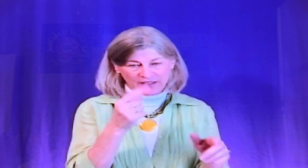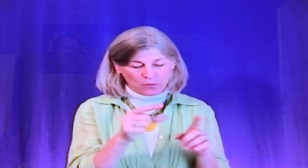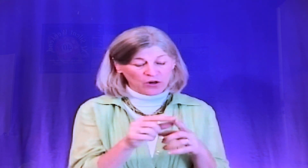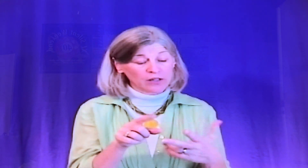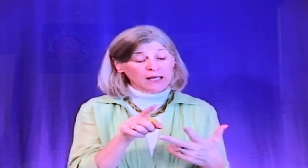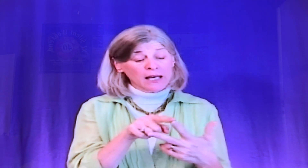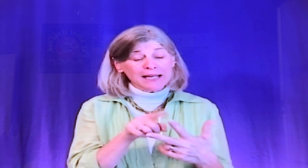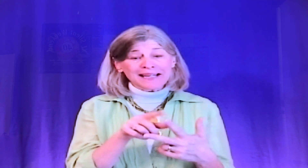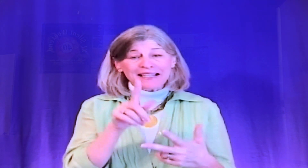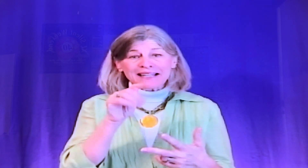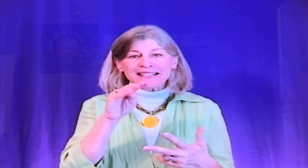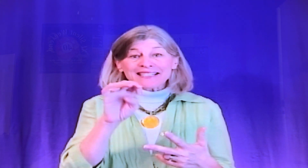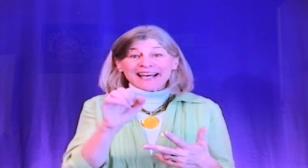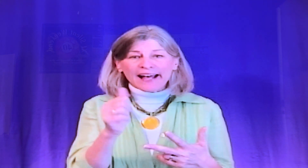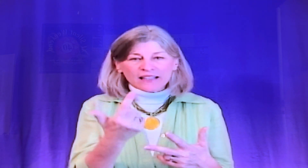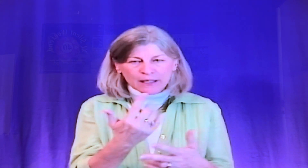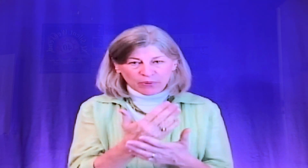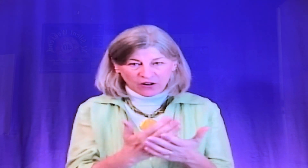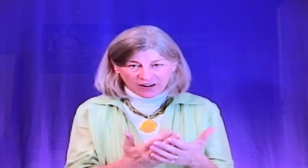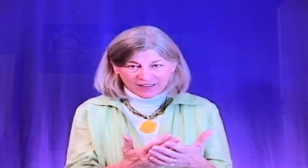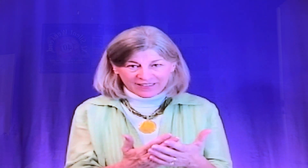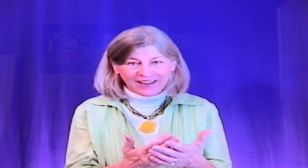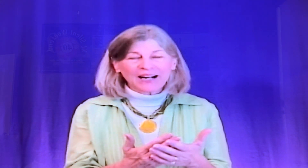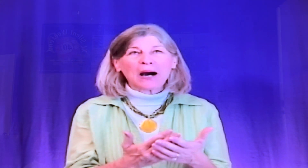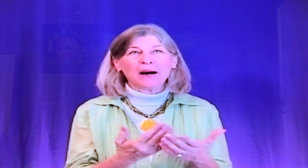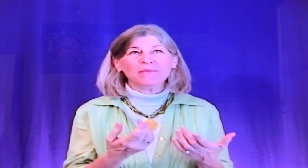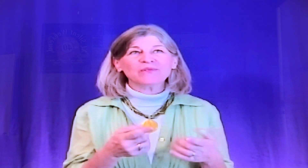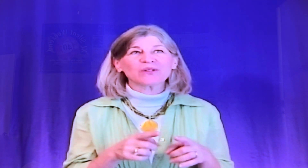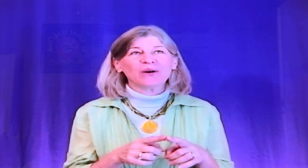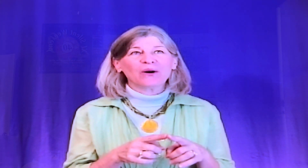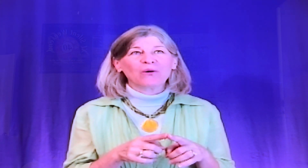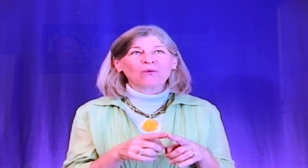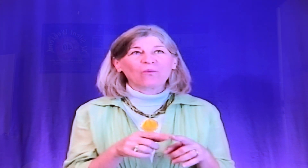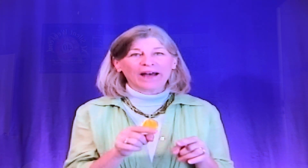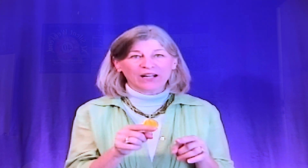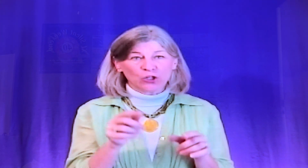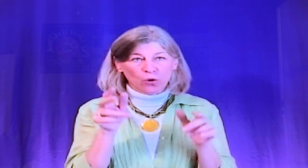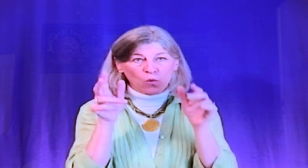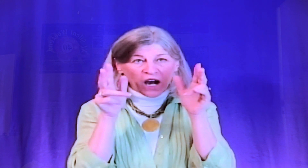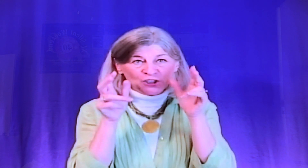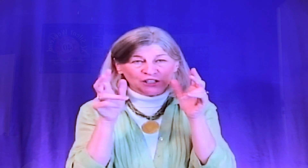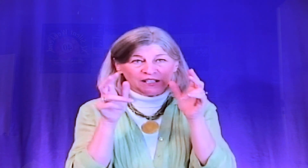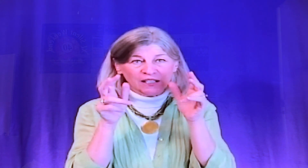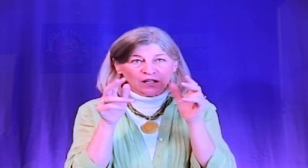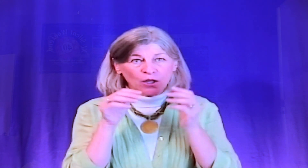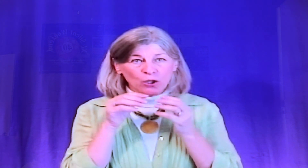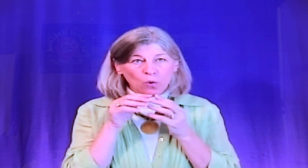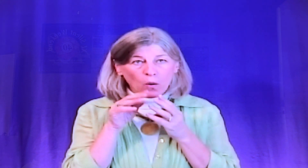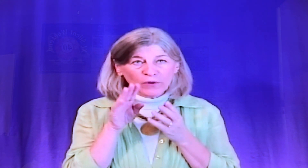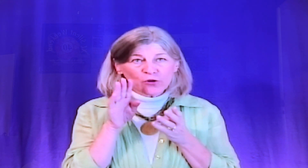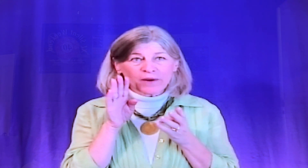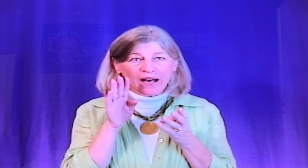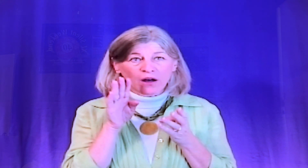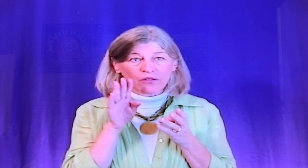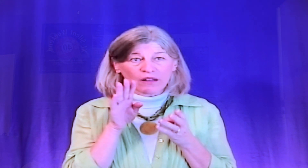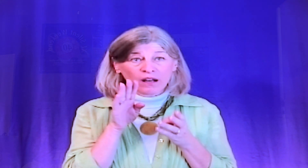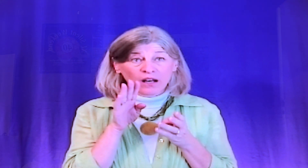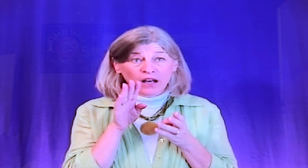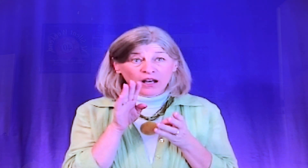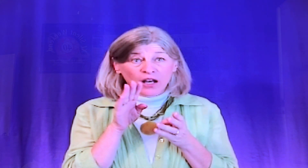word. The telling part comes when you're watching, you open your mouth,